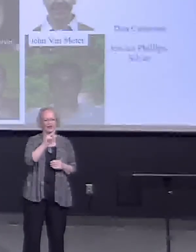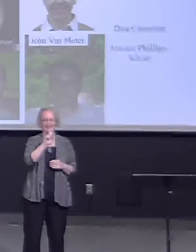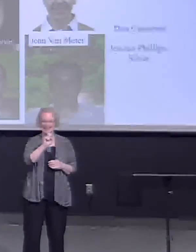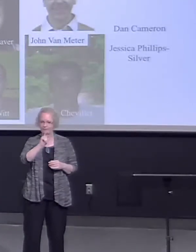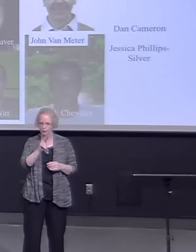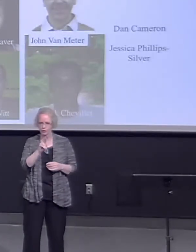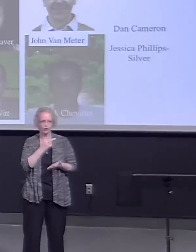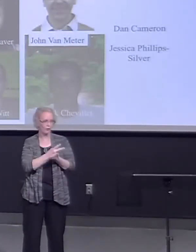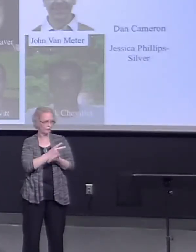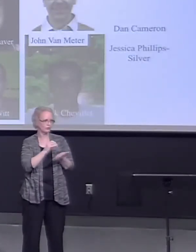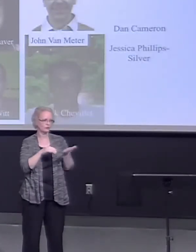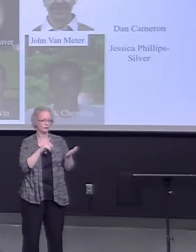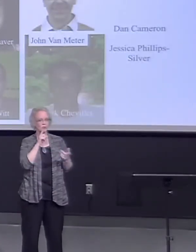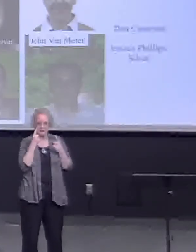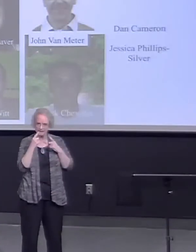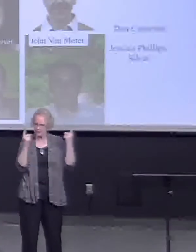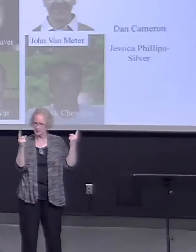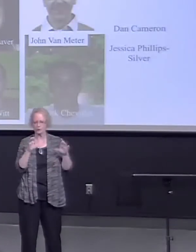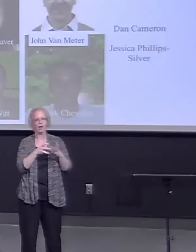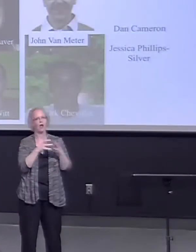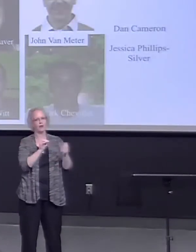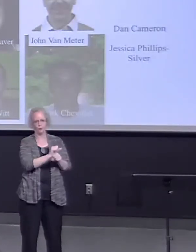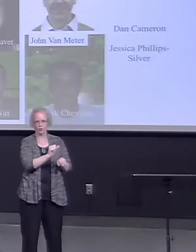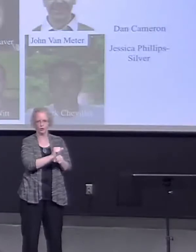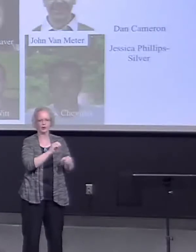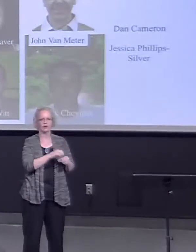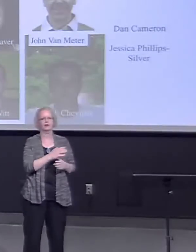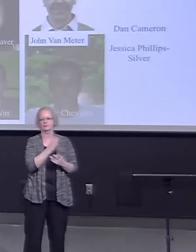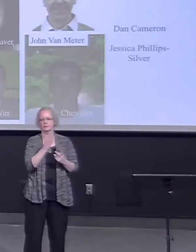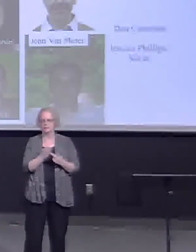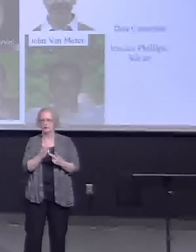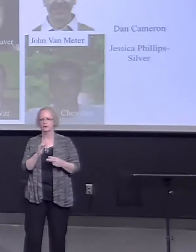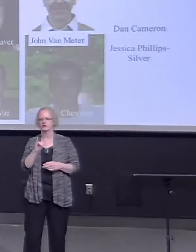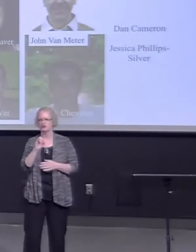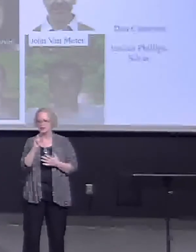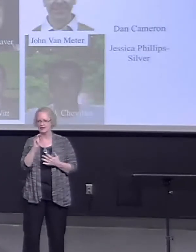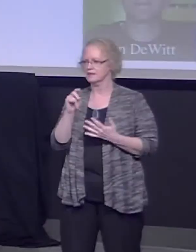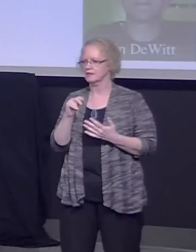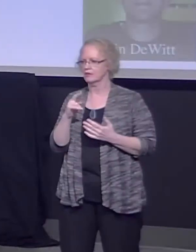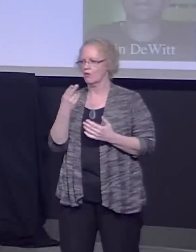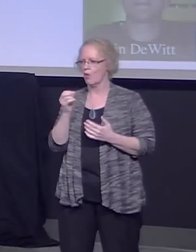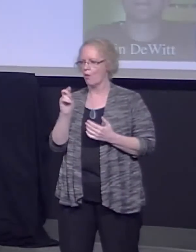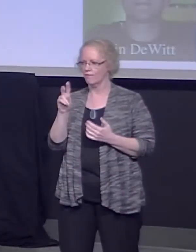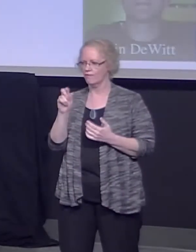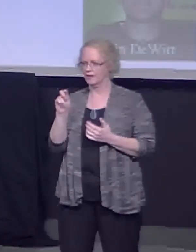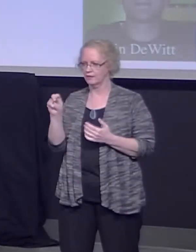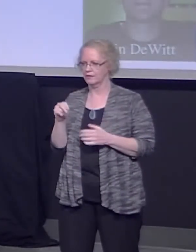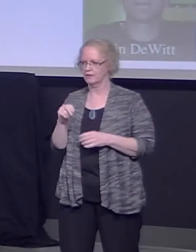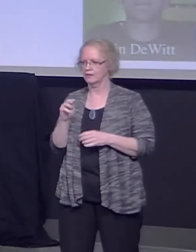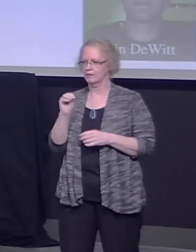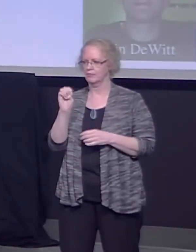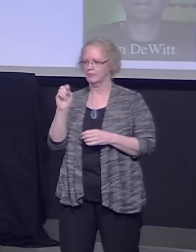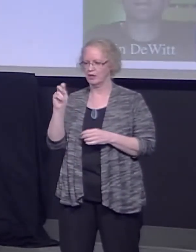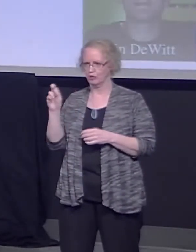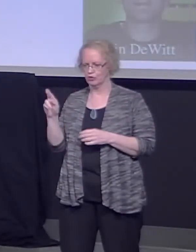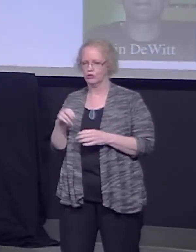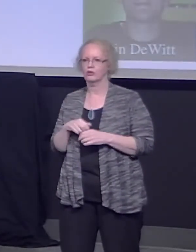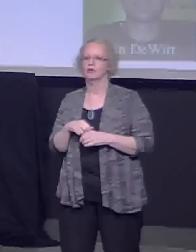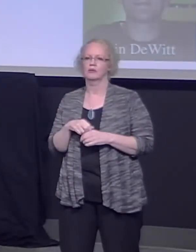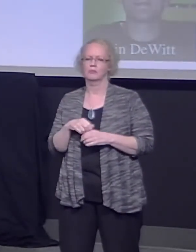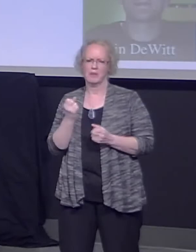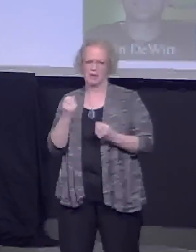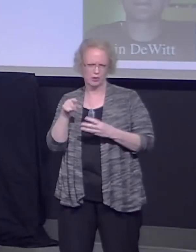did a lot of work in the lab. John Vermeer runs our imaging center. Those of you who are doing imaging at Georgetown will probably know